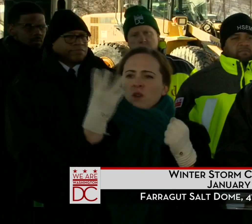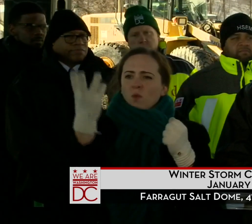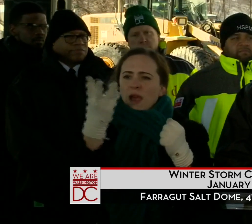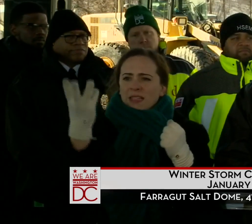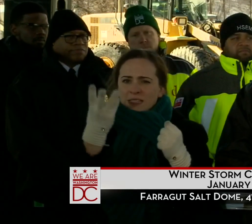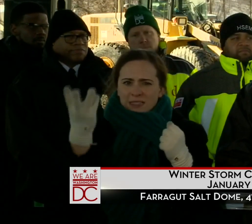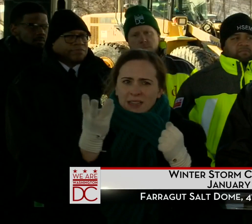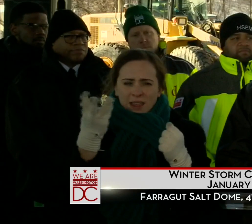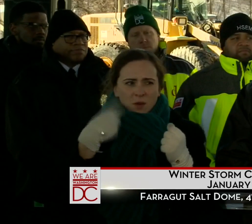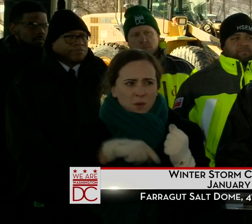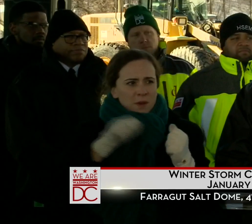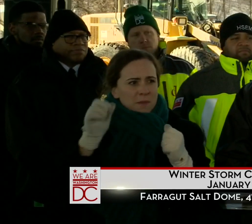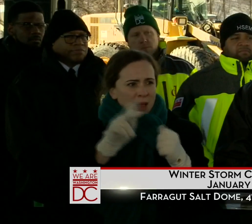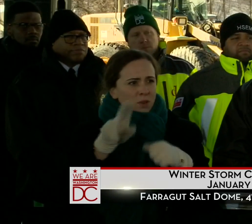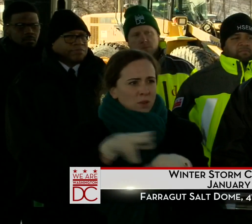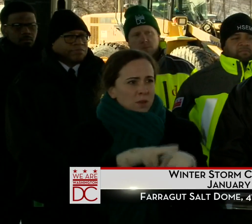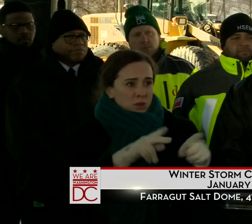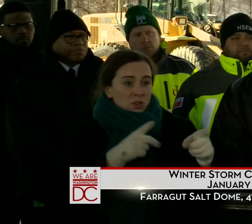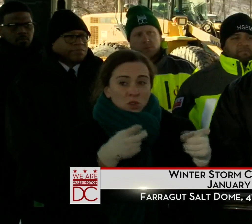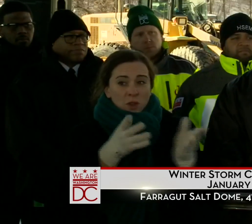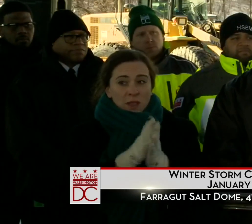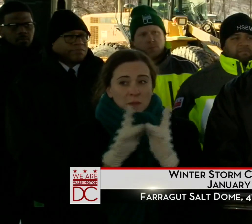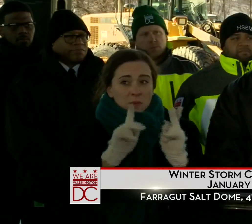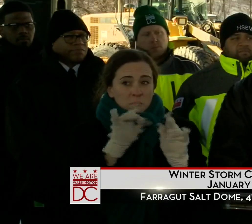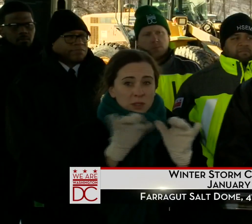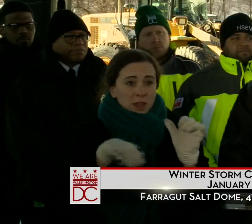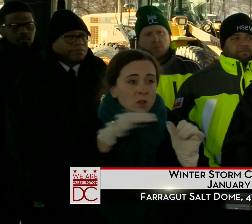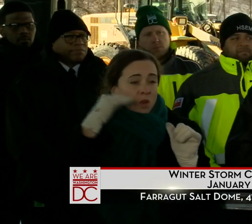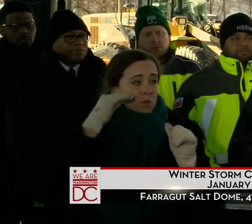getting back to where we need to be in the city.